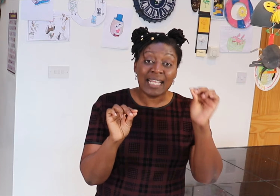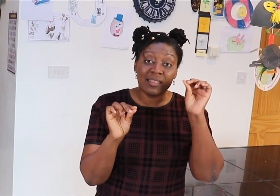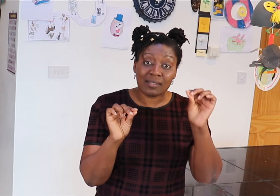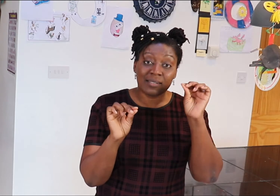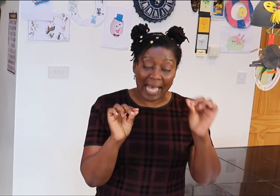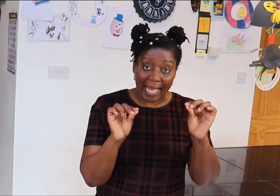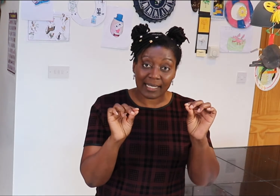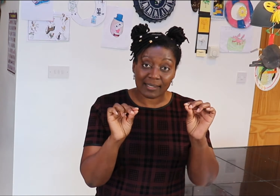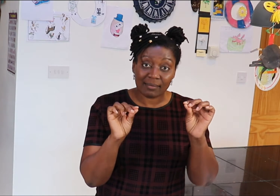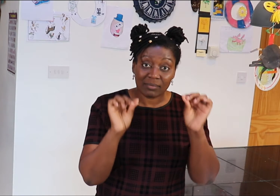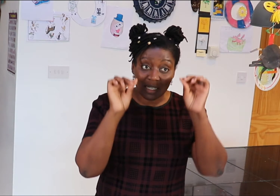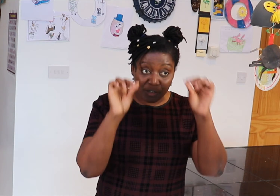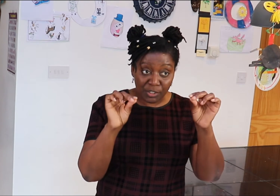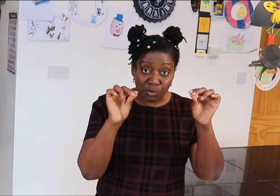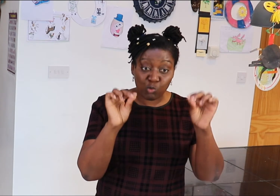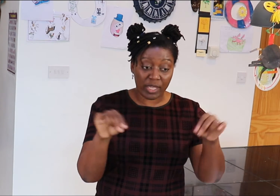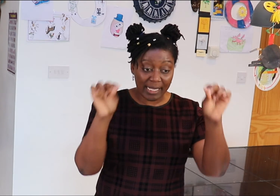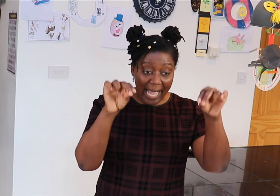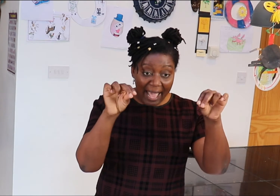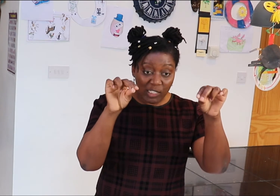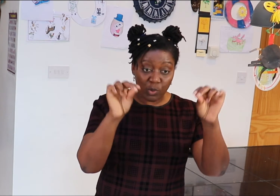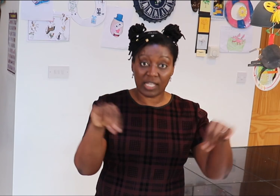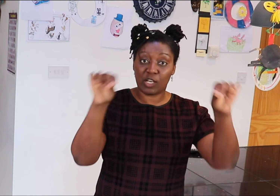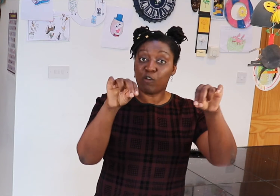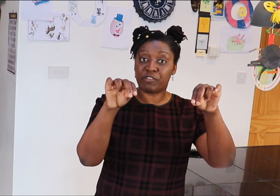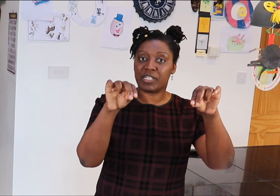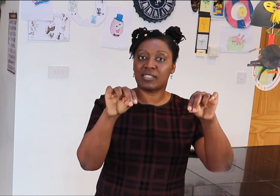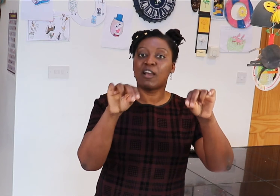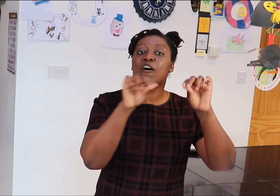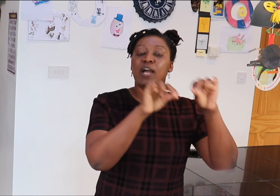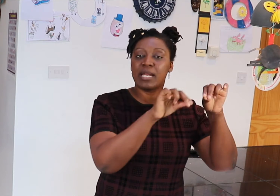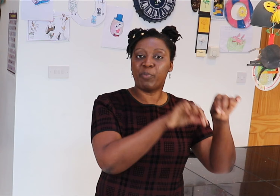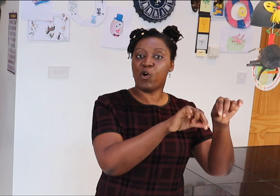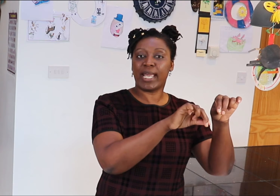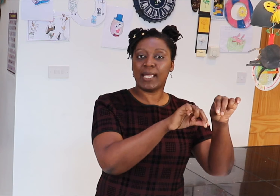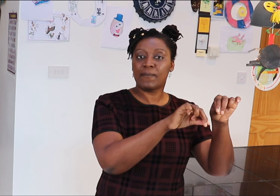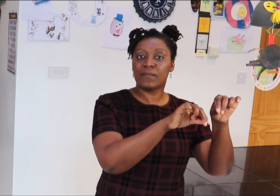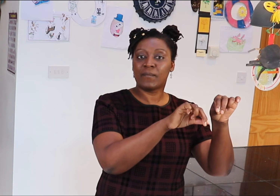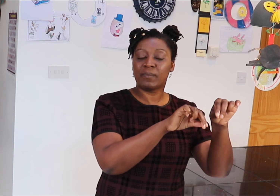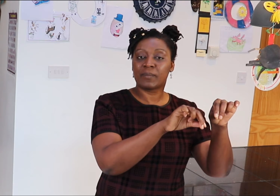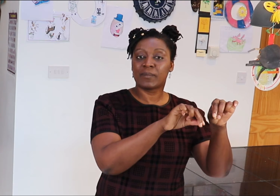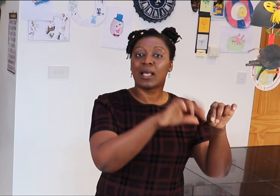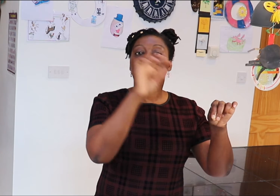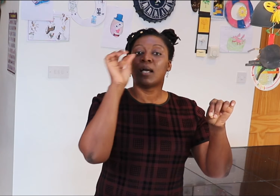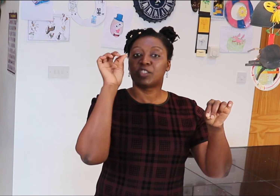in the sacs, the crystals within the eggs, within the ovaries in a boy,